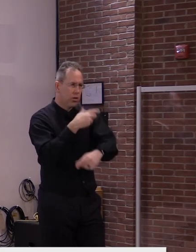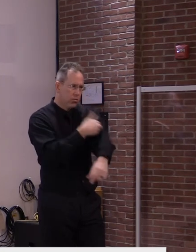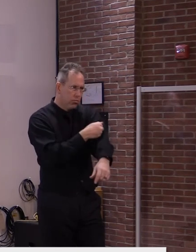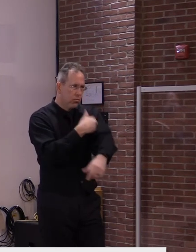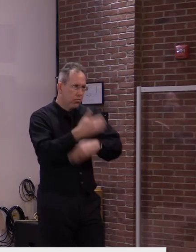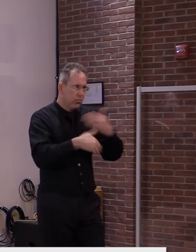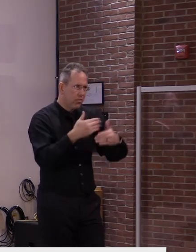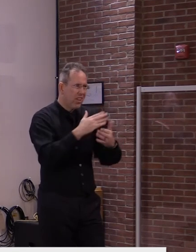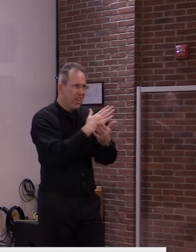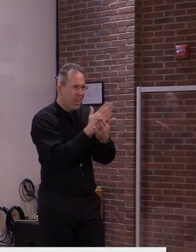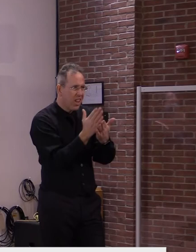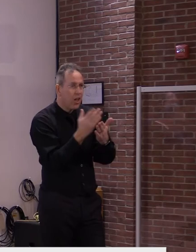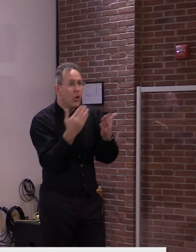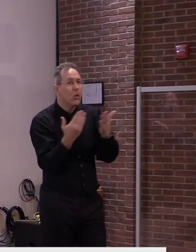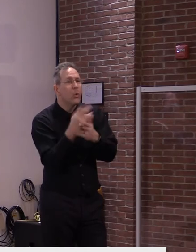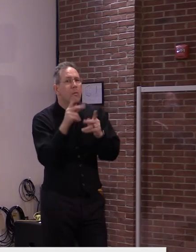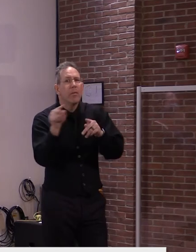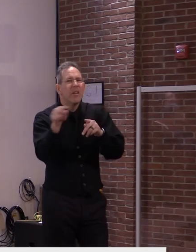can vaccinate.